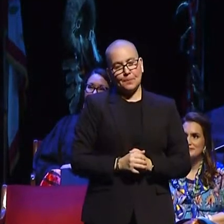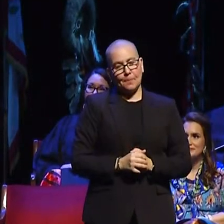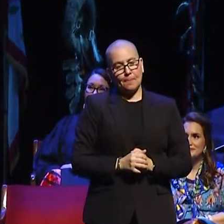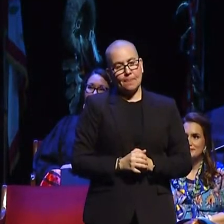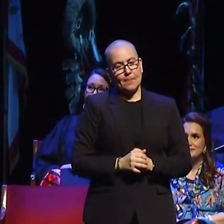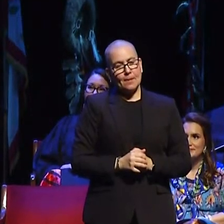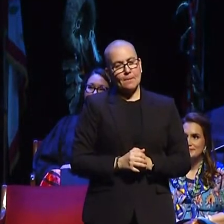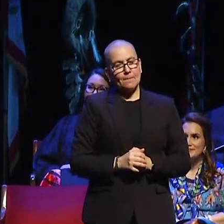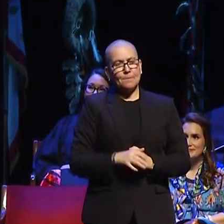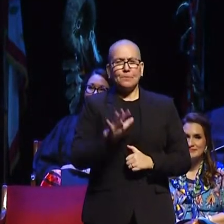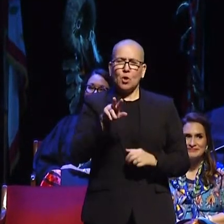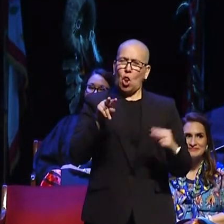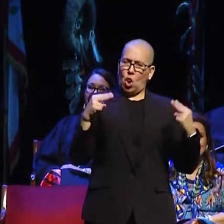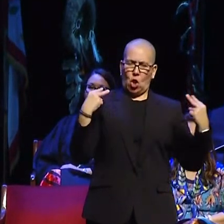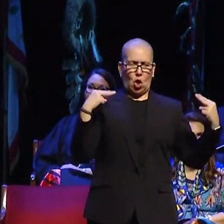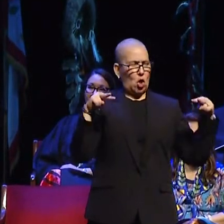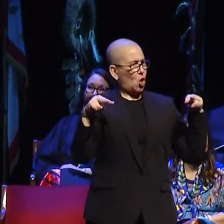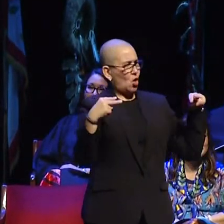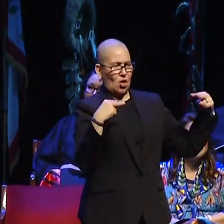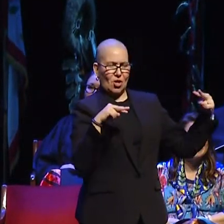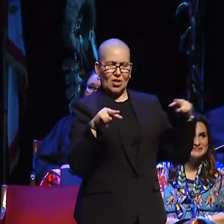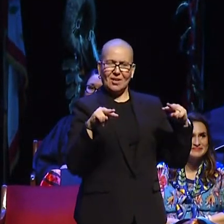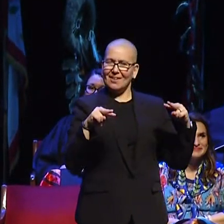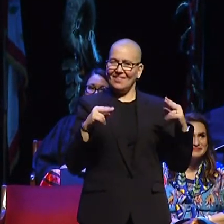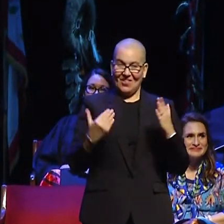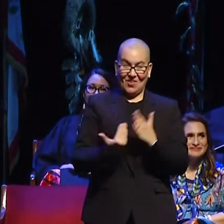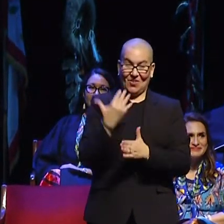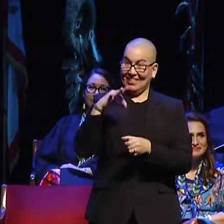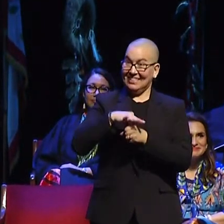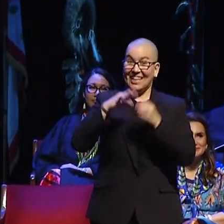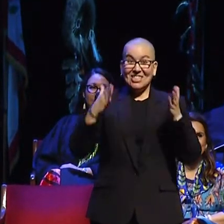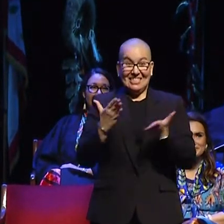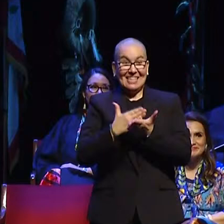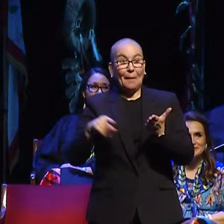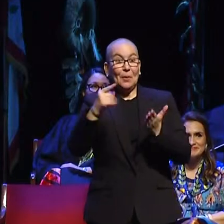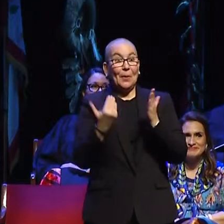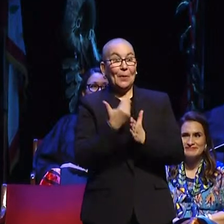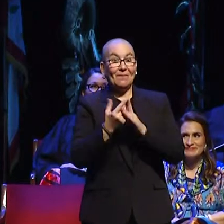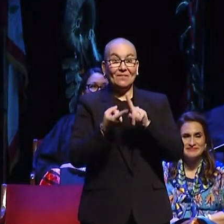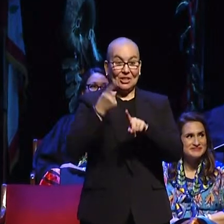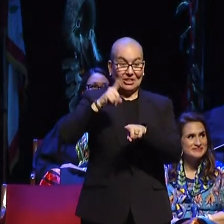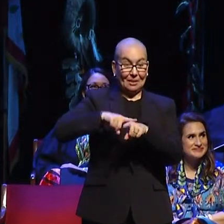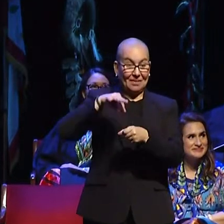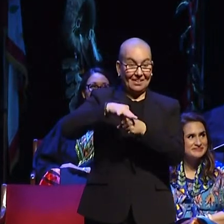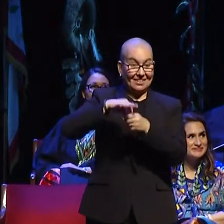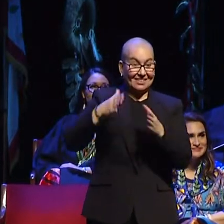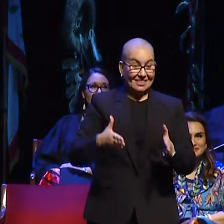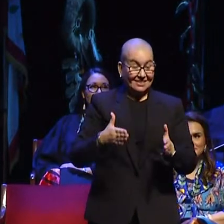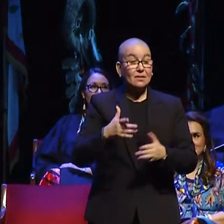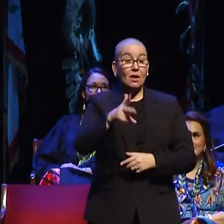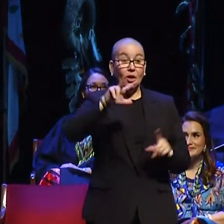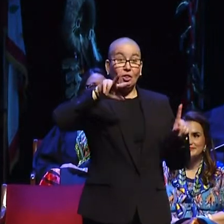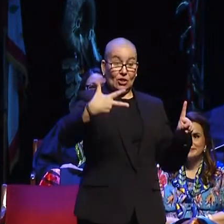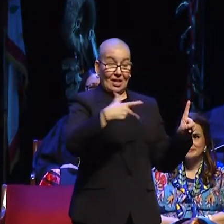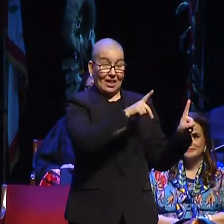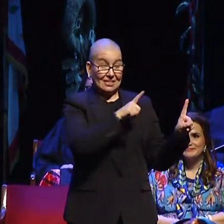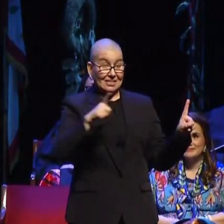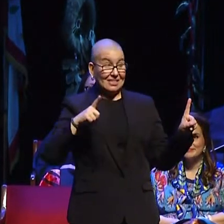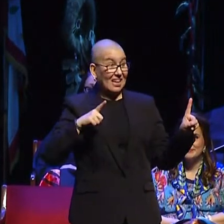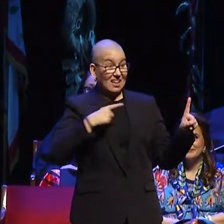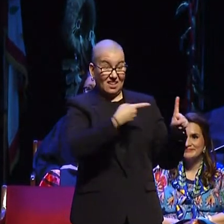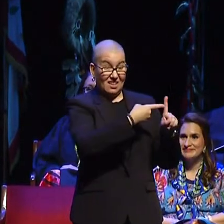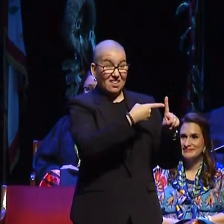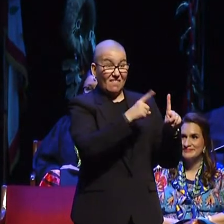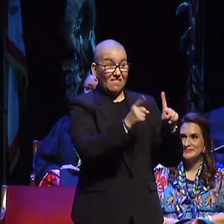I see a lot of newly elected leaders. I believe almost a third of the legislature is going to be first time.